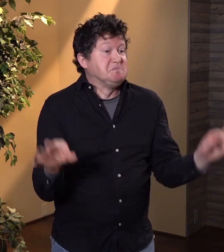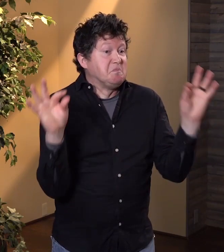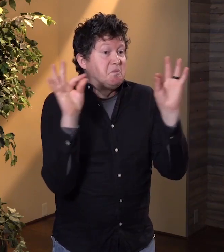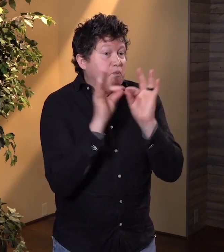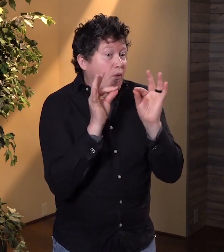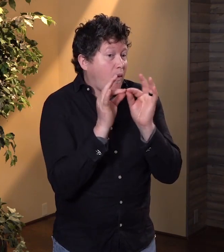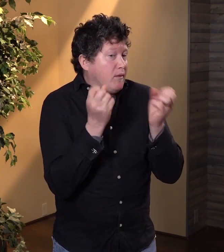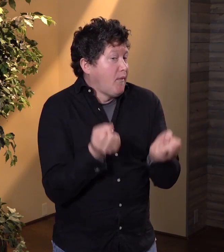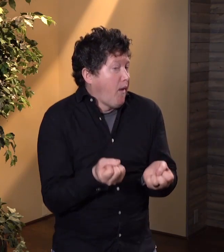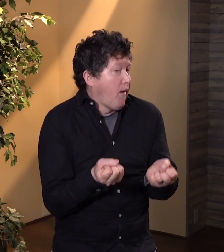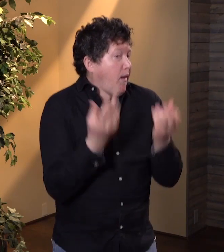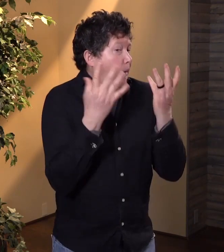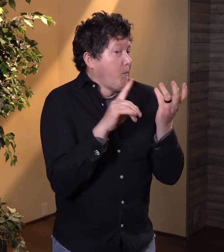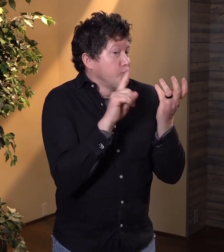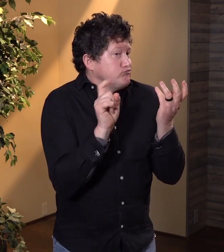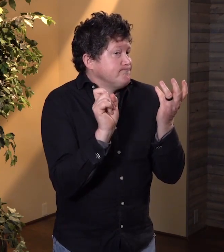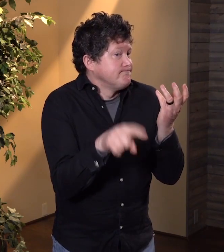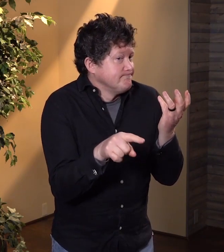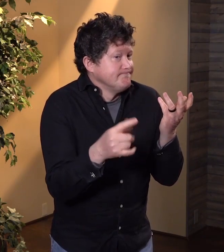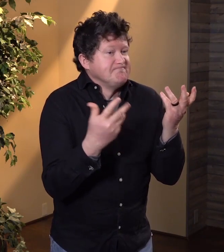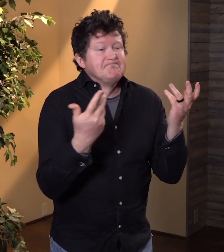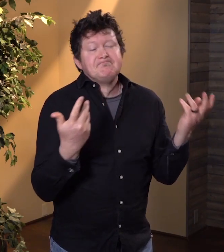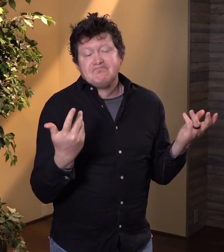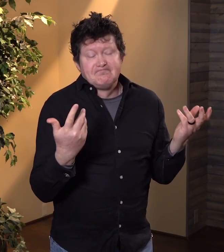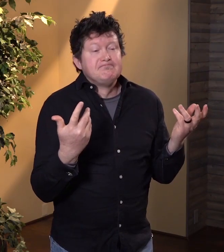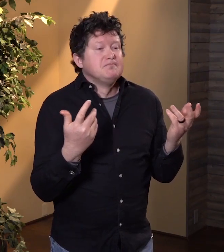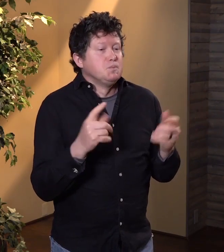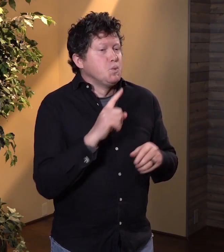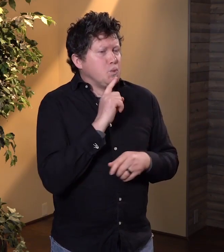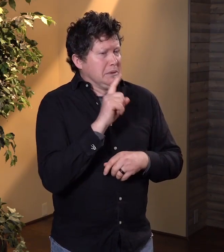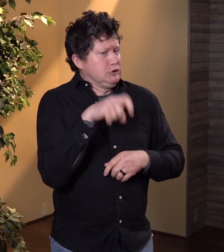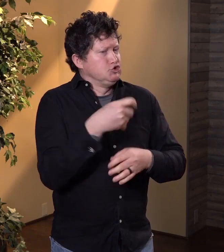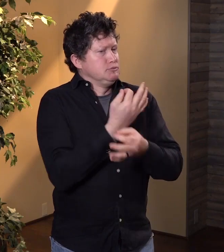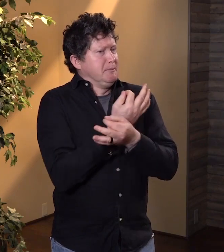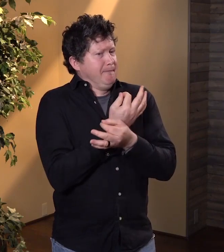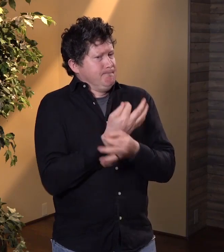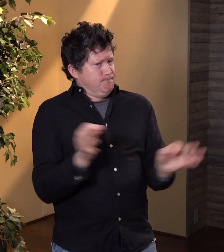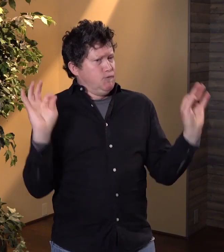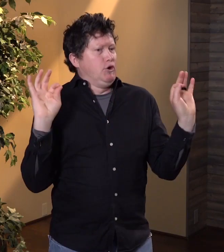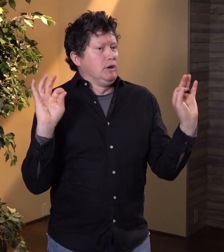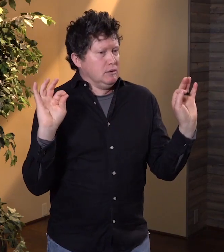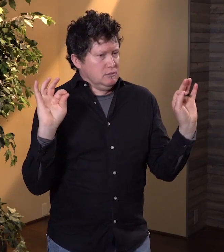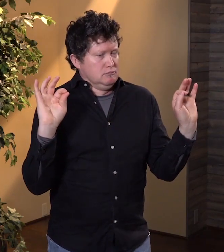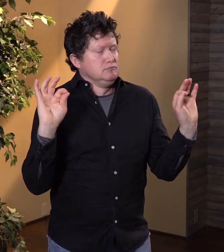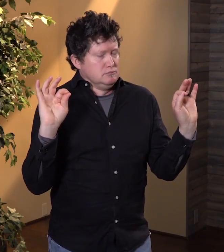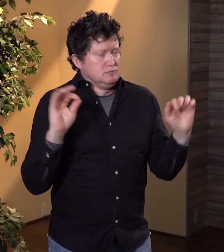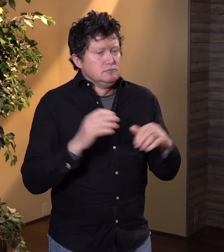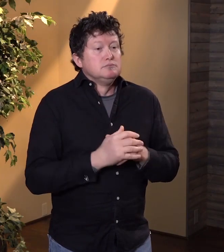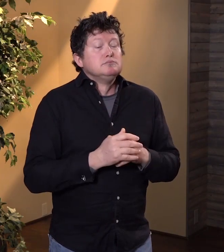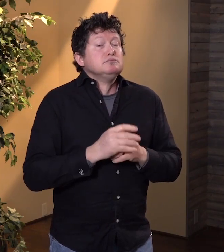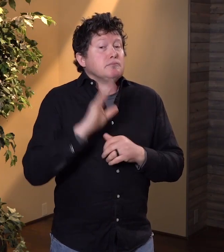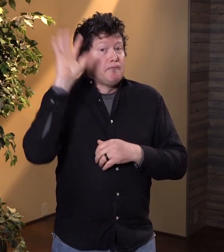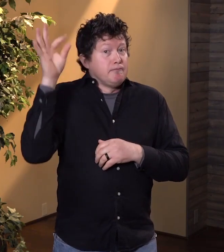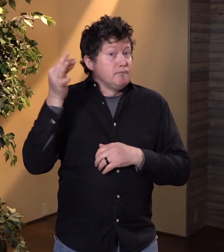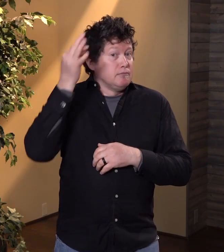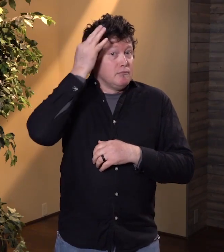And if you're wondering how much the vaccines are going to cost, they should be free. They have